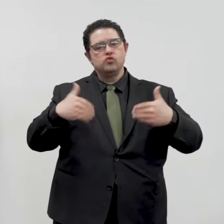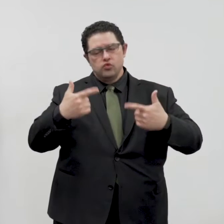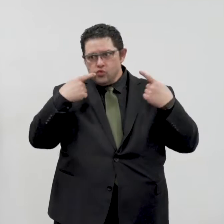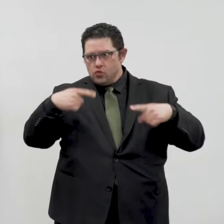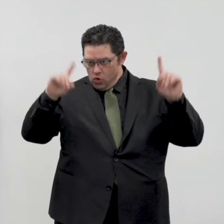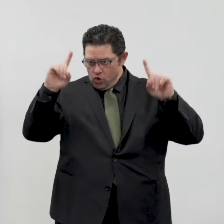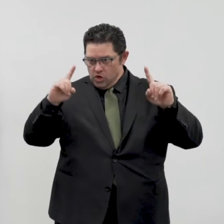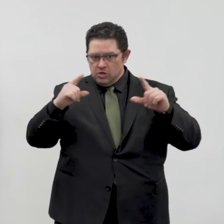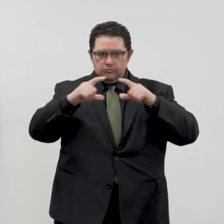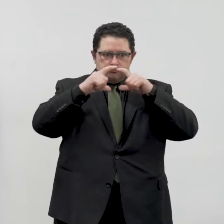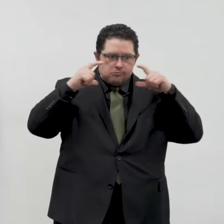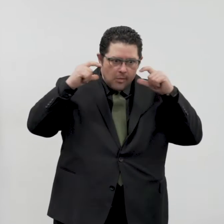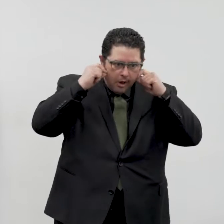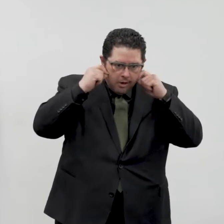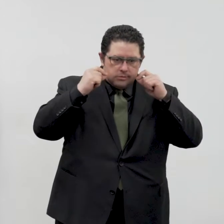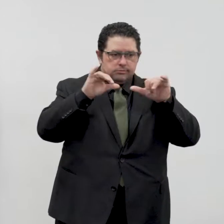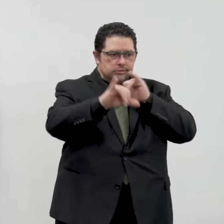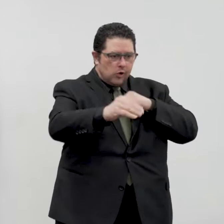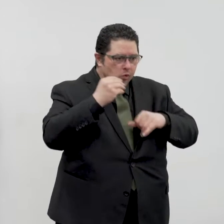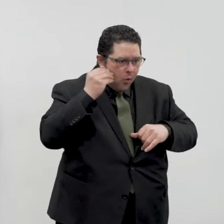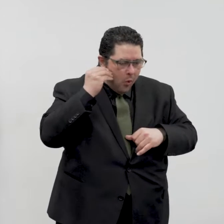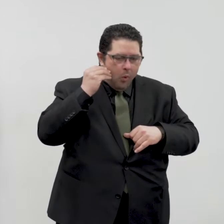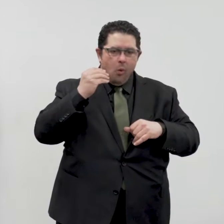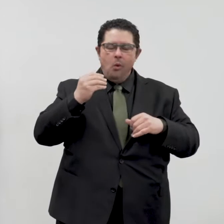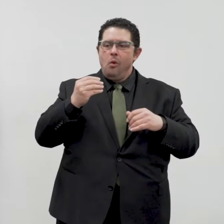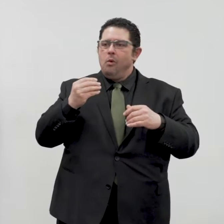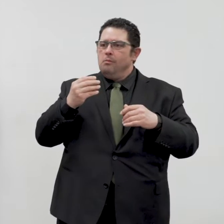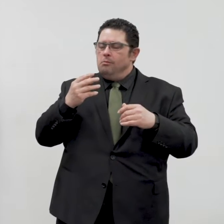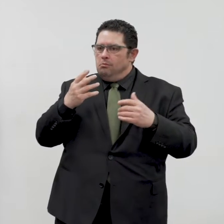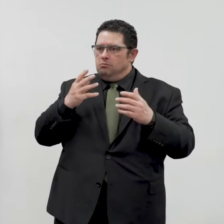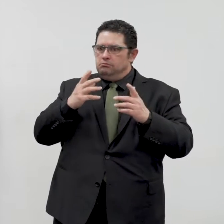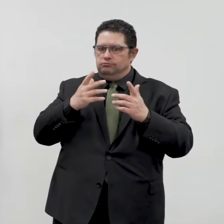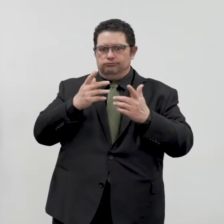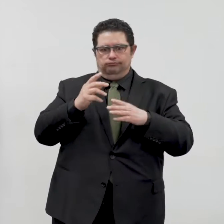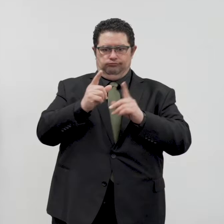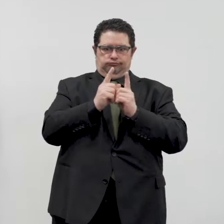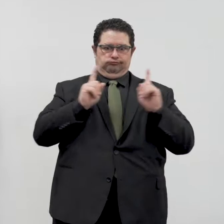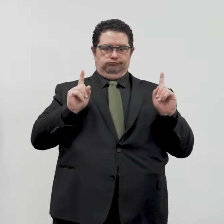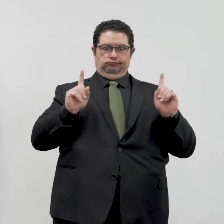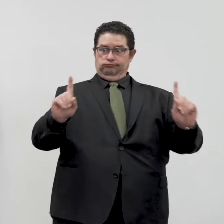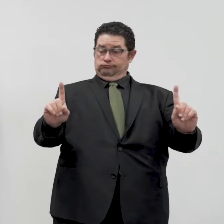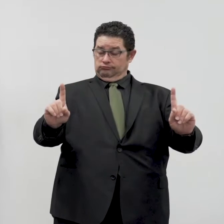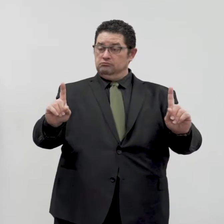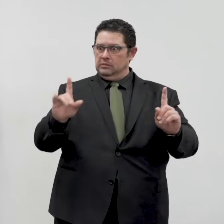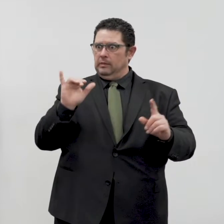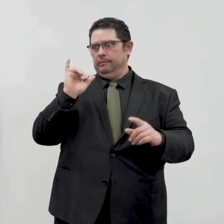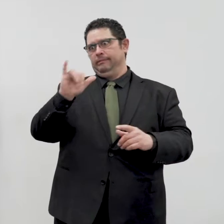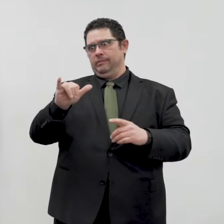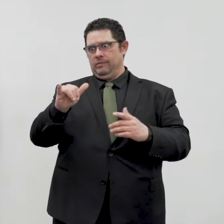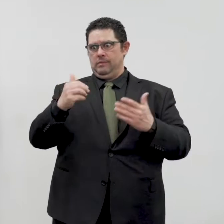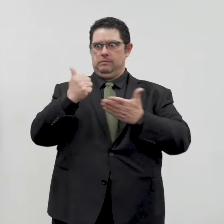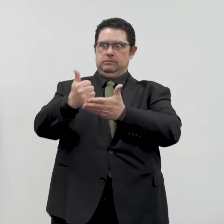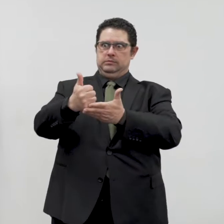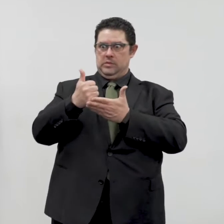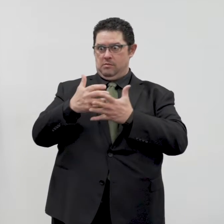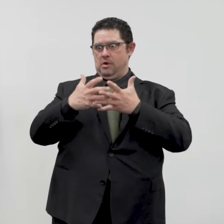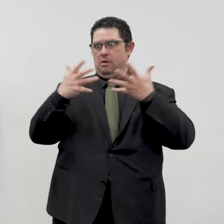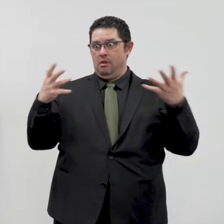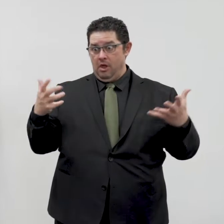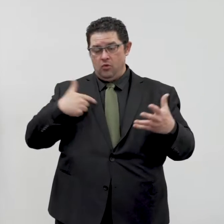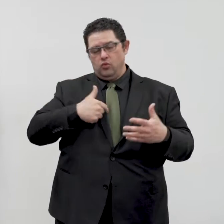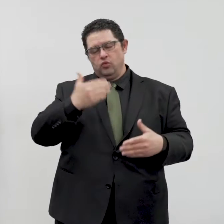public, practicing social distancing is what's keeping this virus in check. We know it's difficult, but we have to do